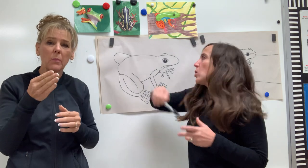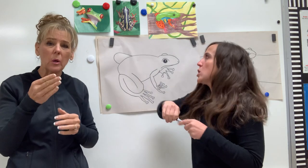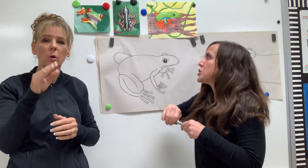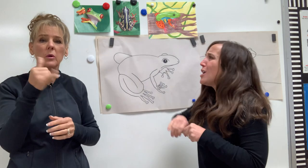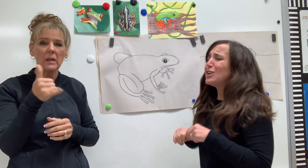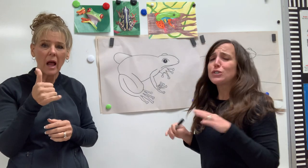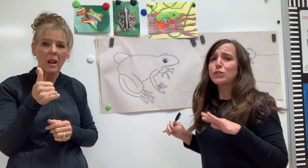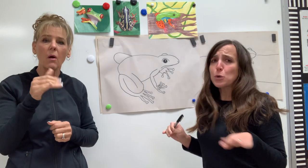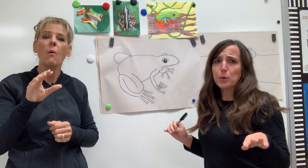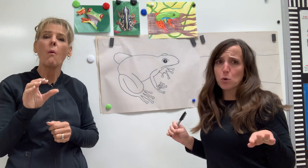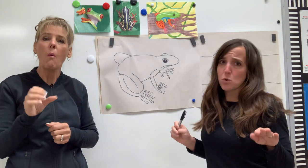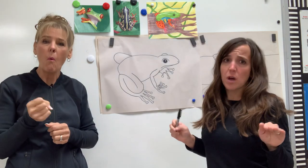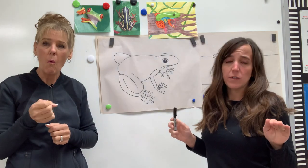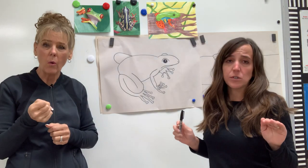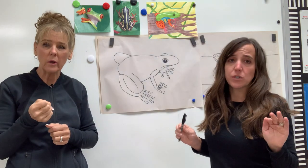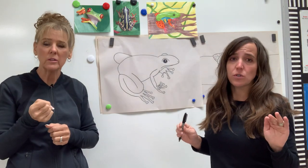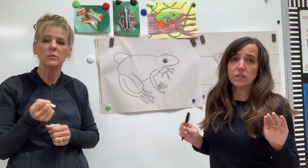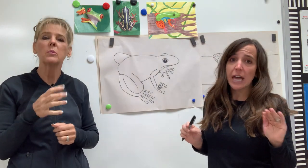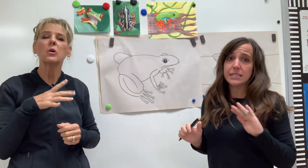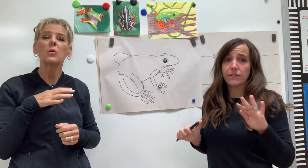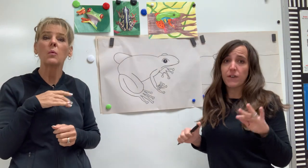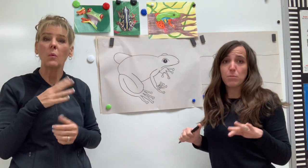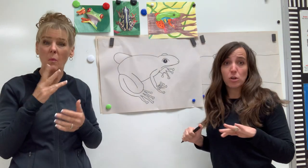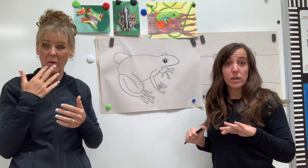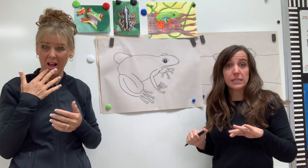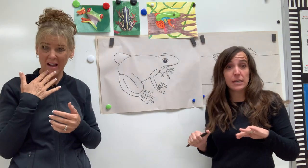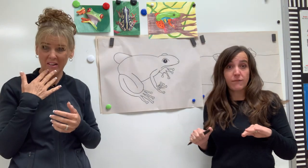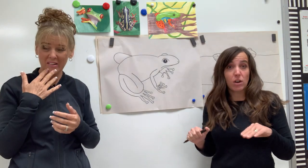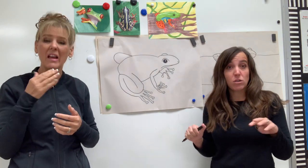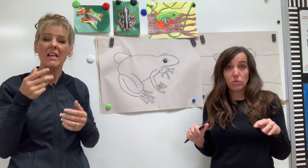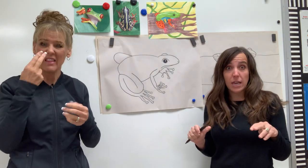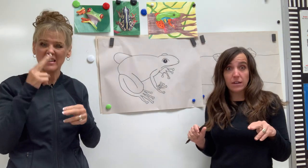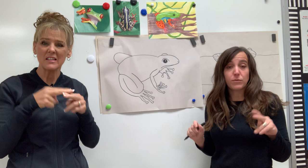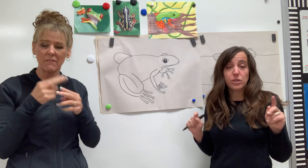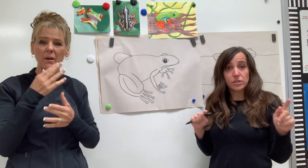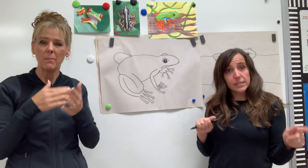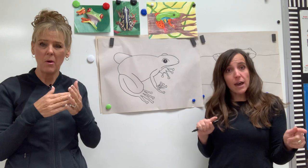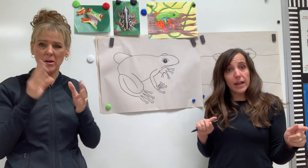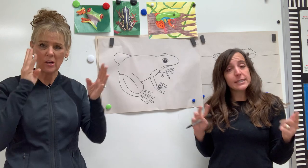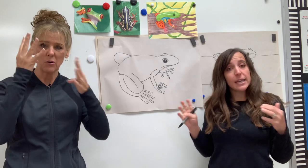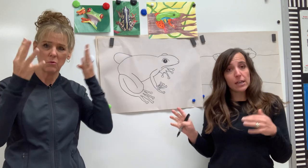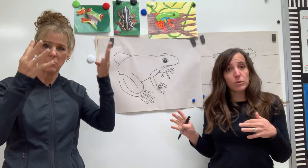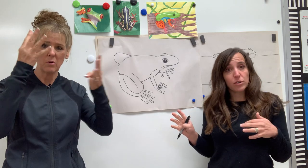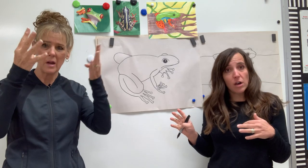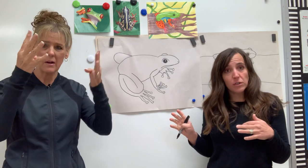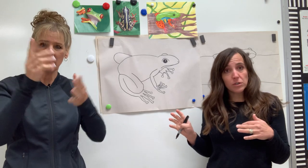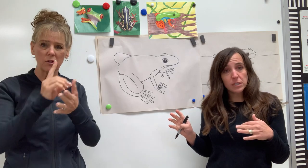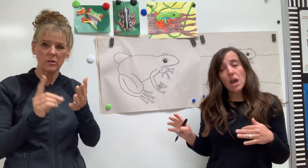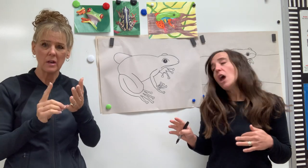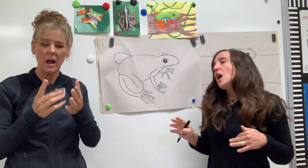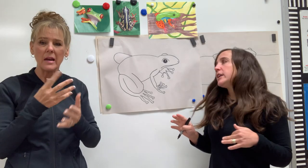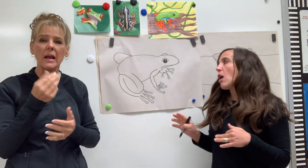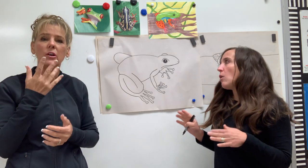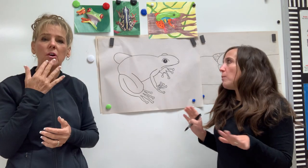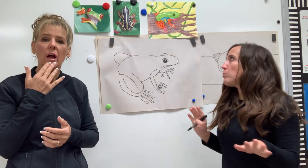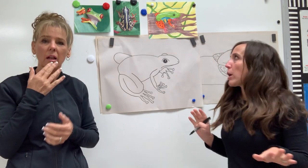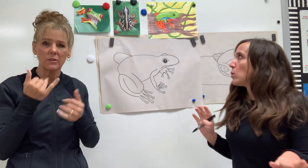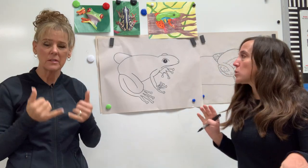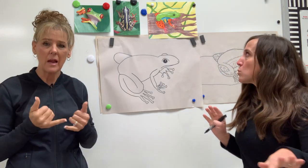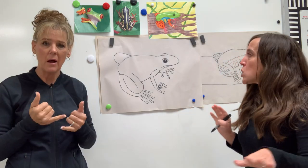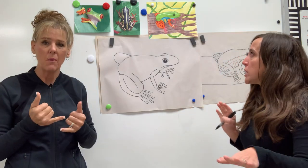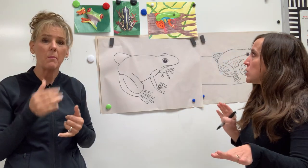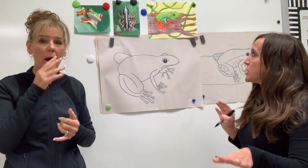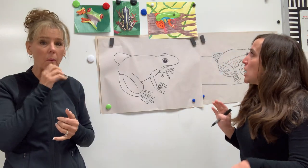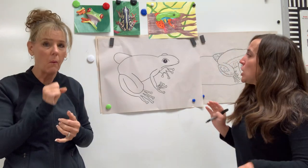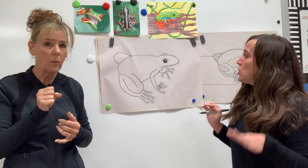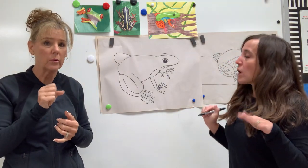and some orange. Super cool colors. So that's the fun part. You guys can get very creative with your designs and with your colors. Now, my